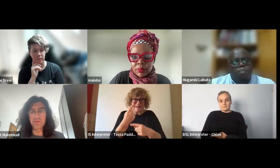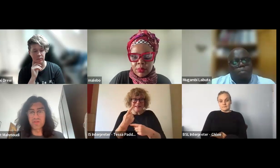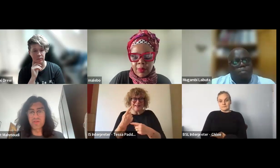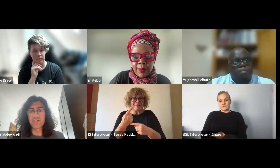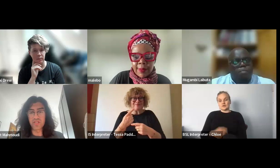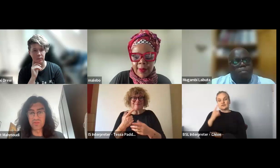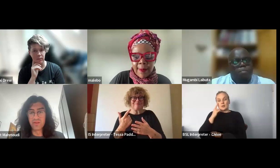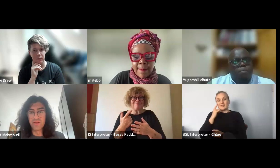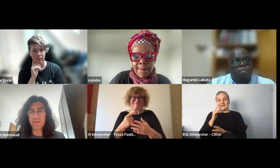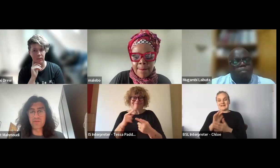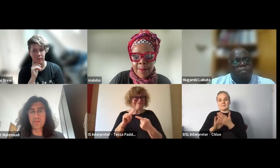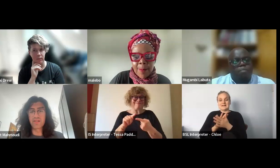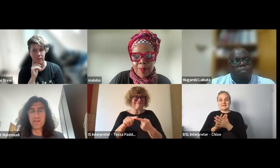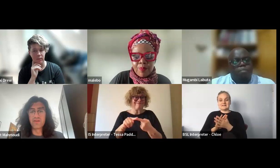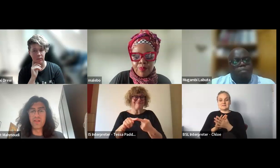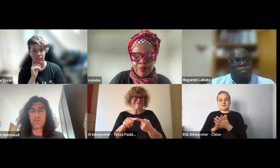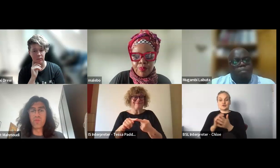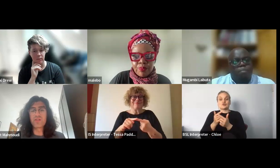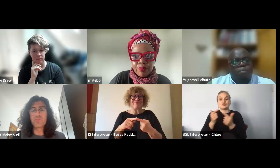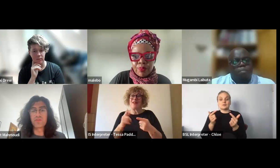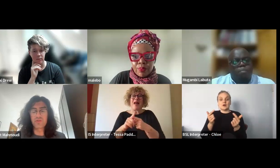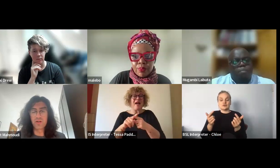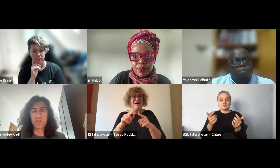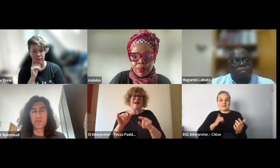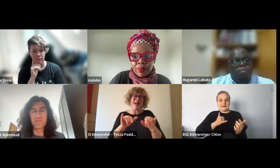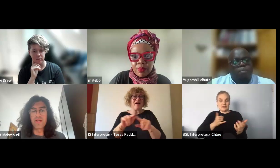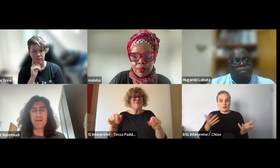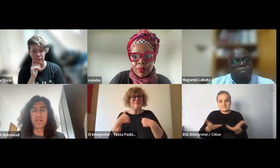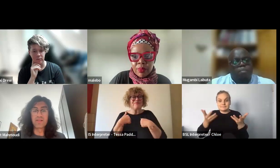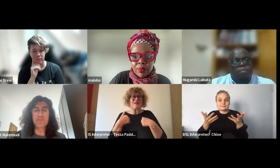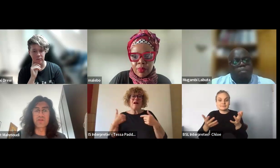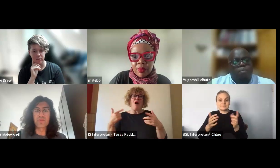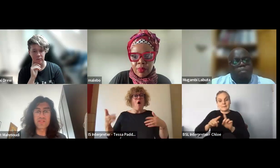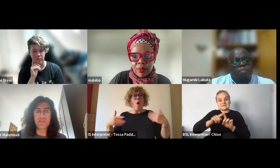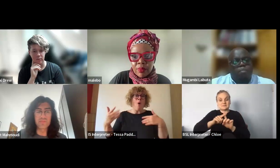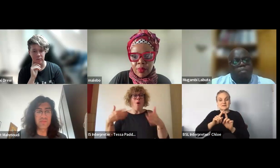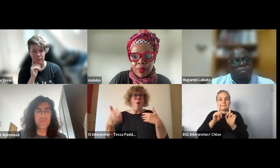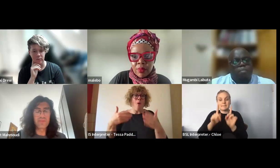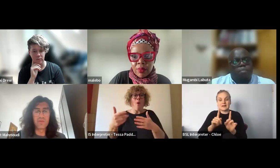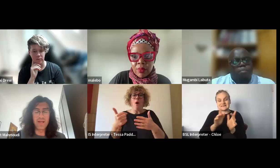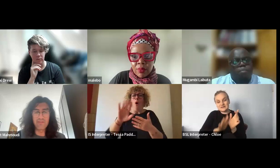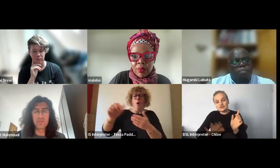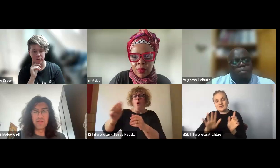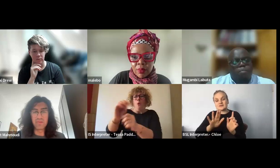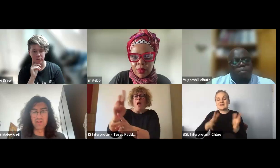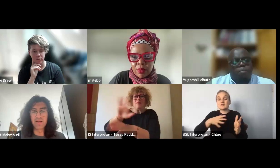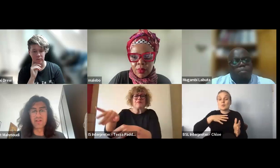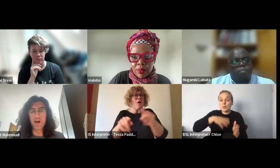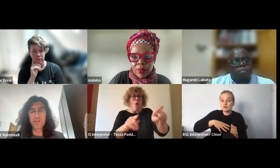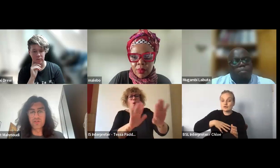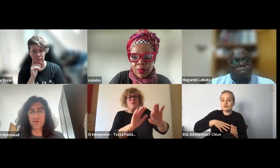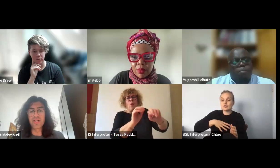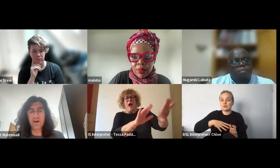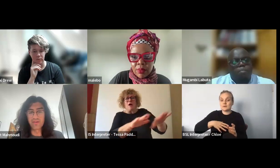to exemptions in general. And so I think if we want to build stronger AI regulation systems, we have to be better